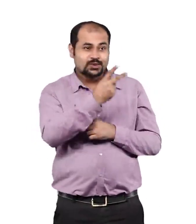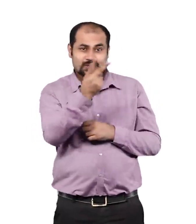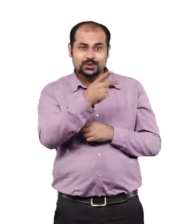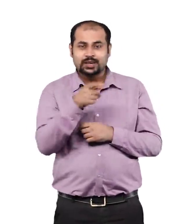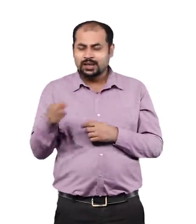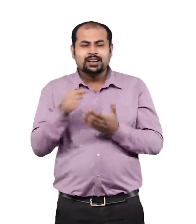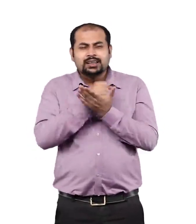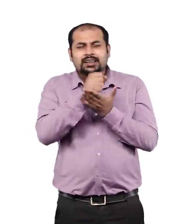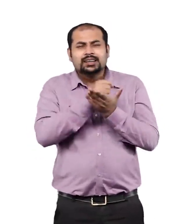body parts.